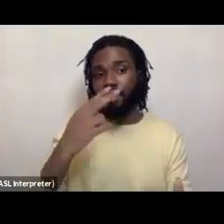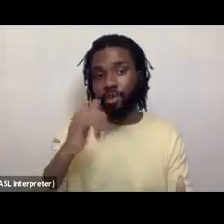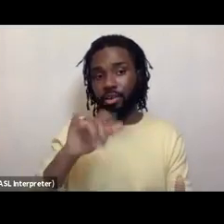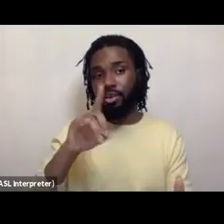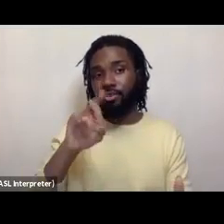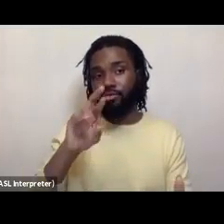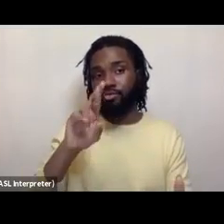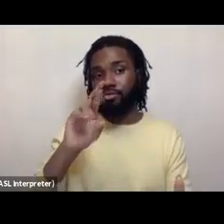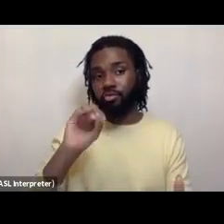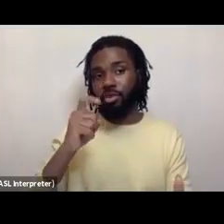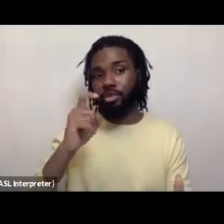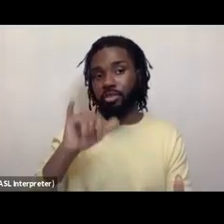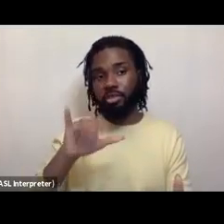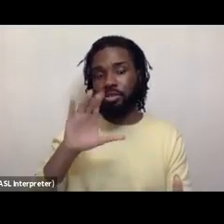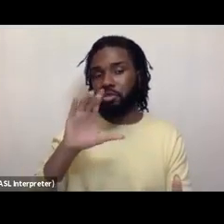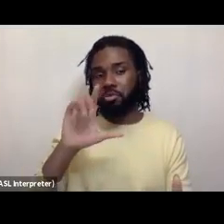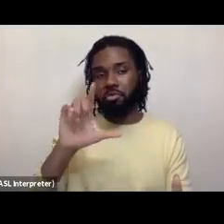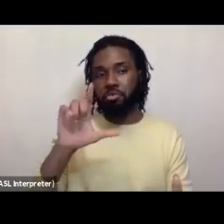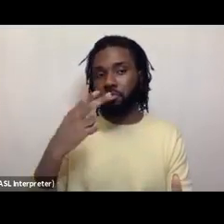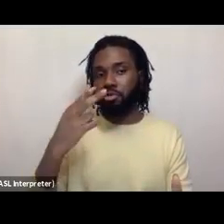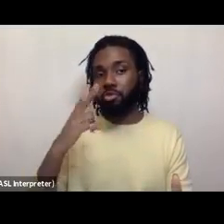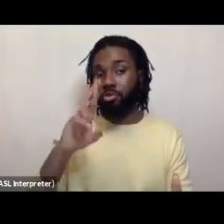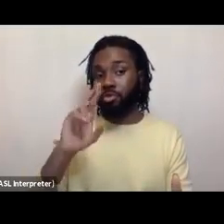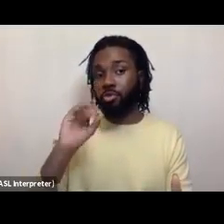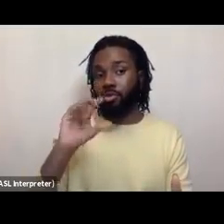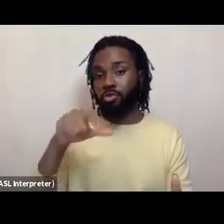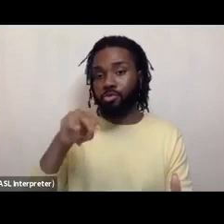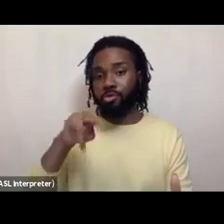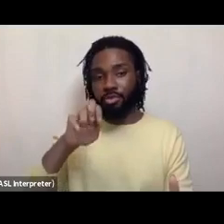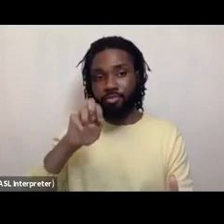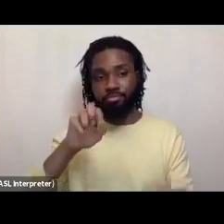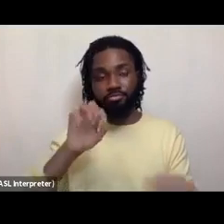Is there anything that I should do, TL?